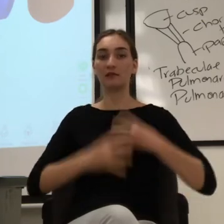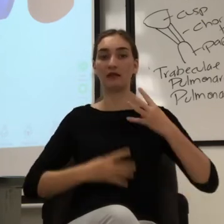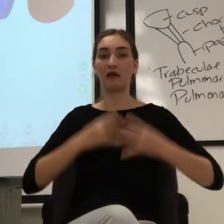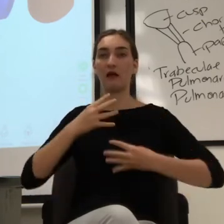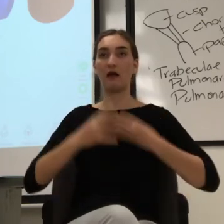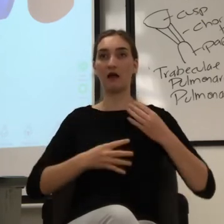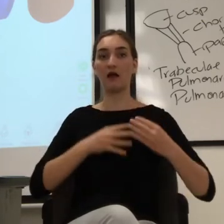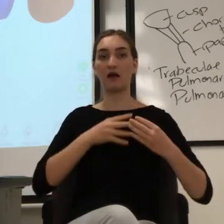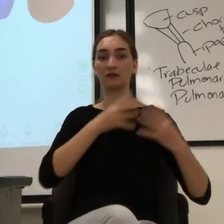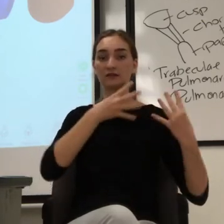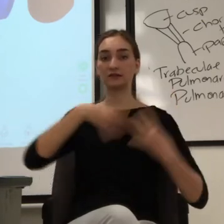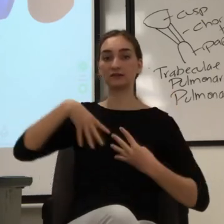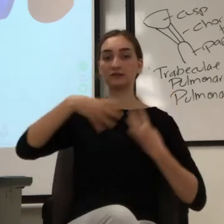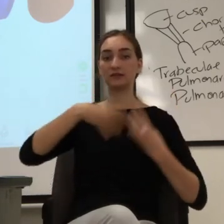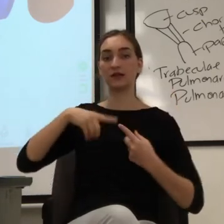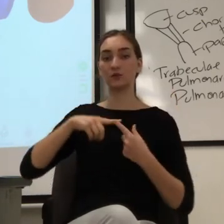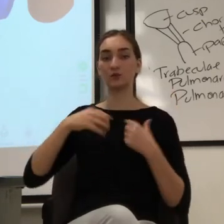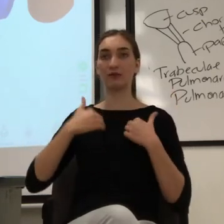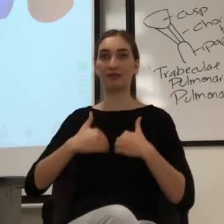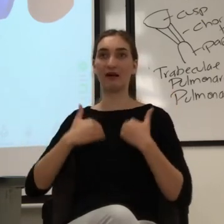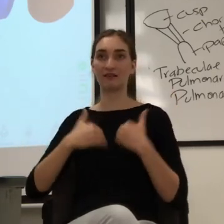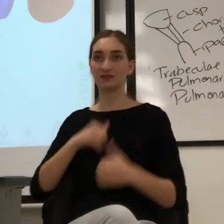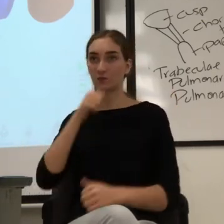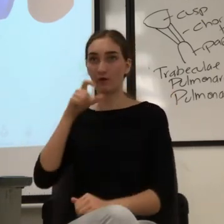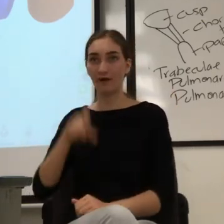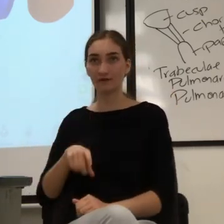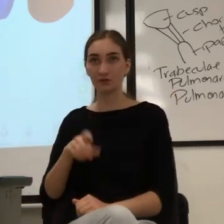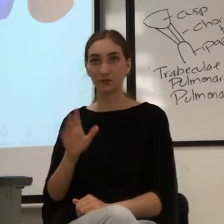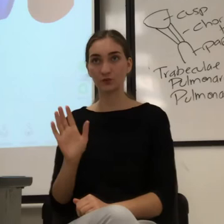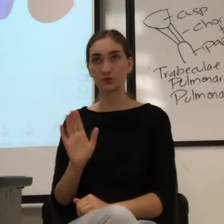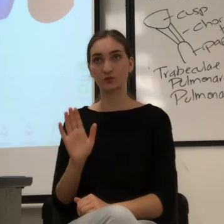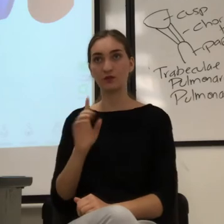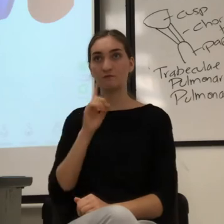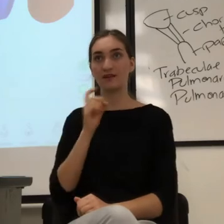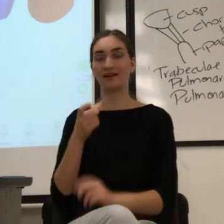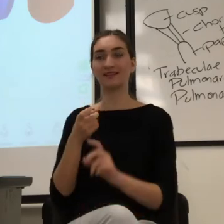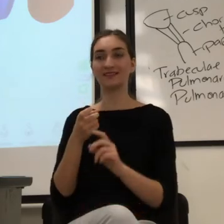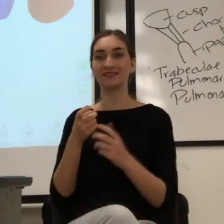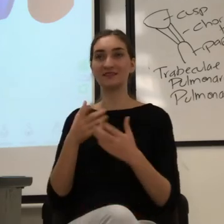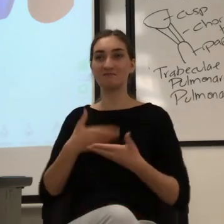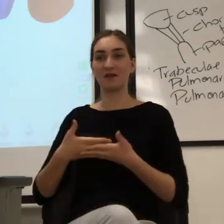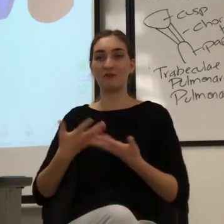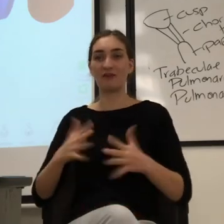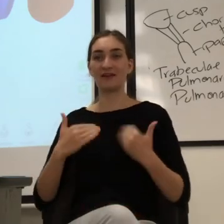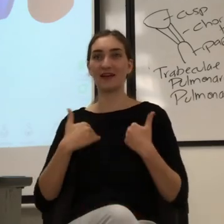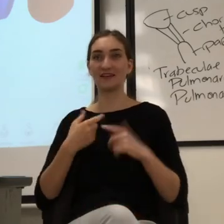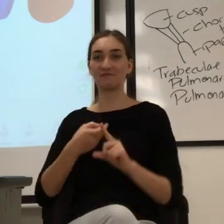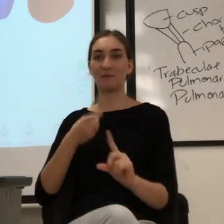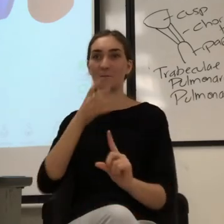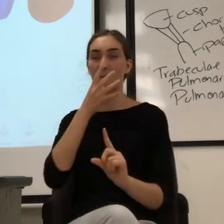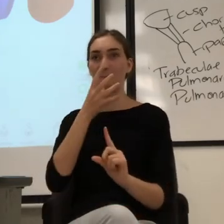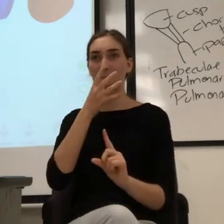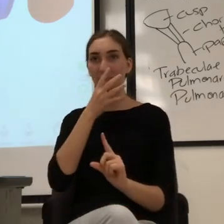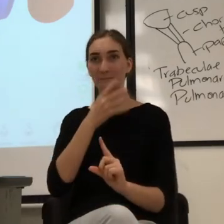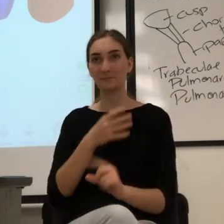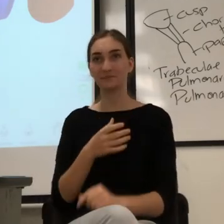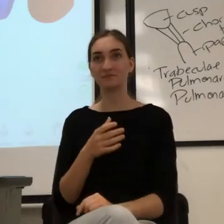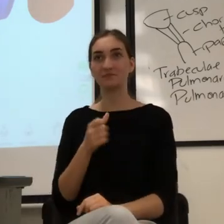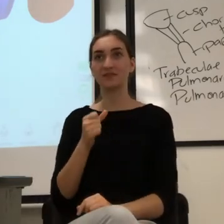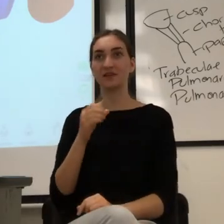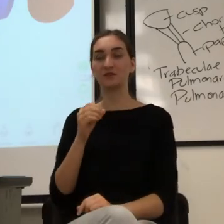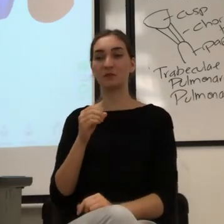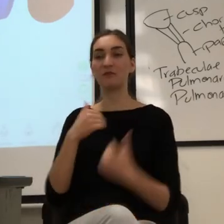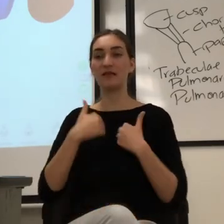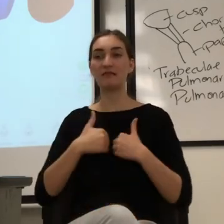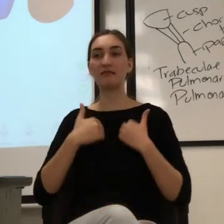breathing. Oxygen's coming from mom in the umbilical vein, right? So you can kind of bypass the lungs, and so